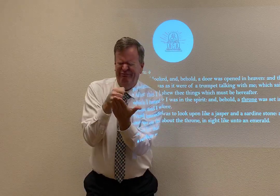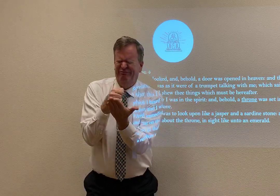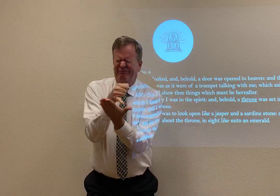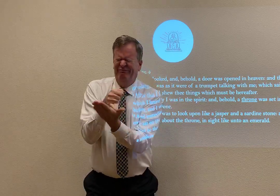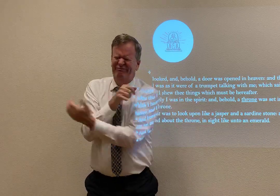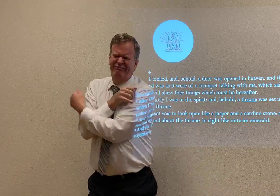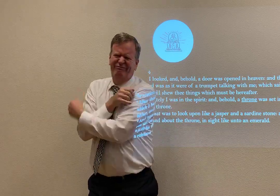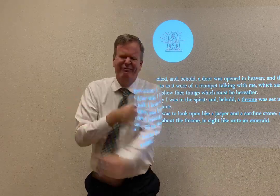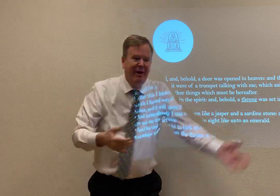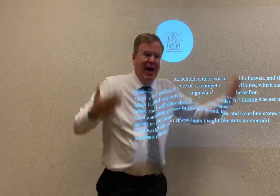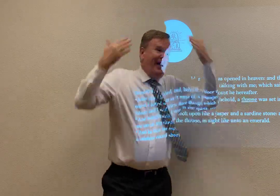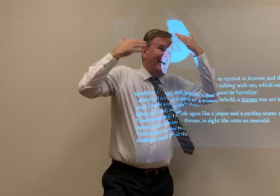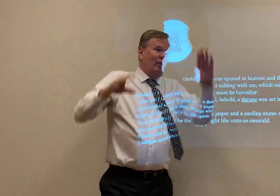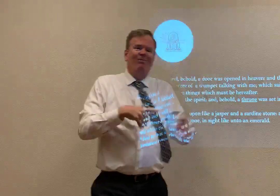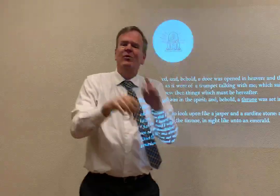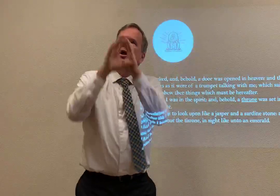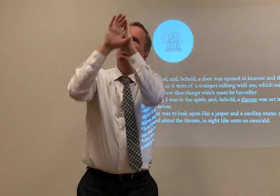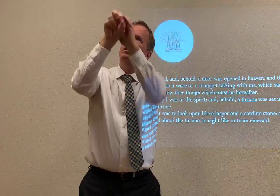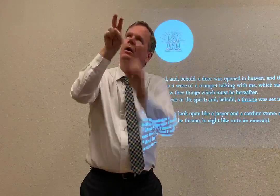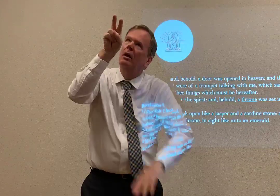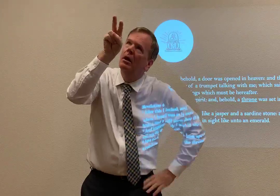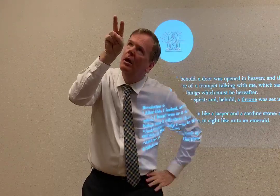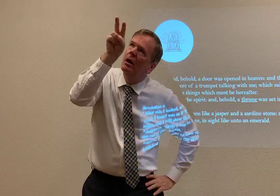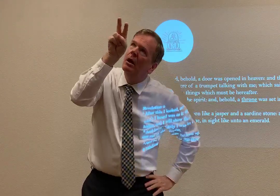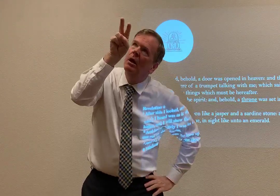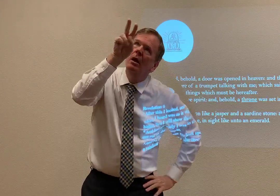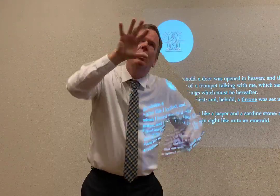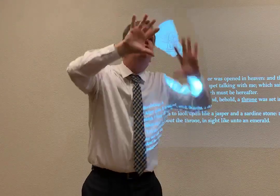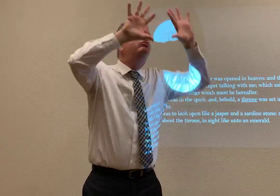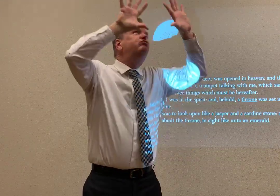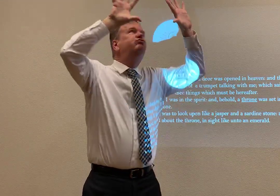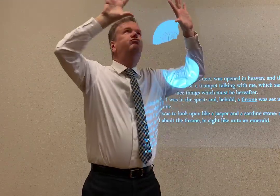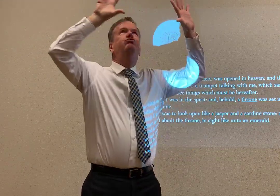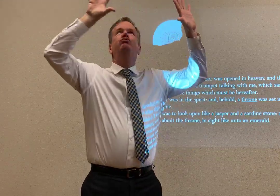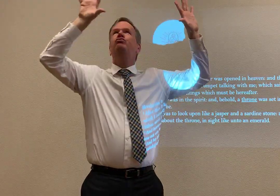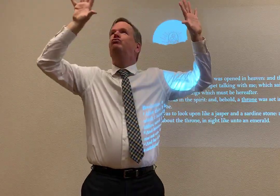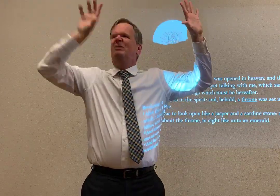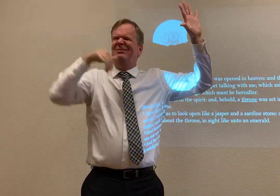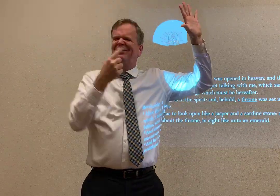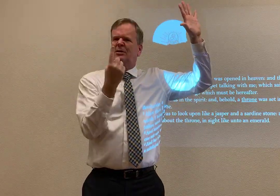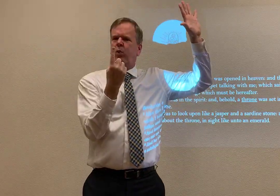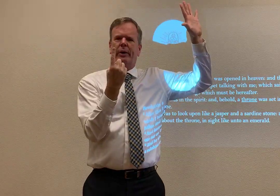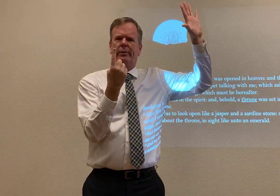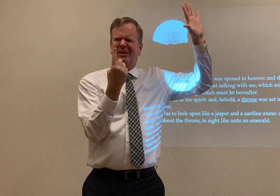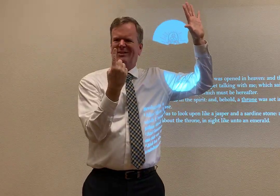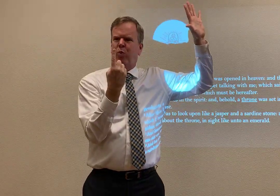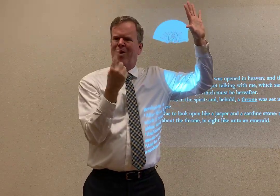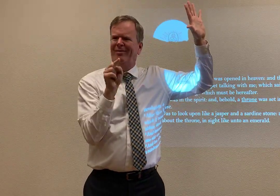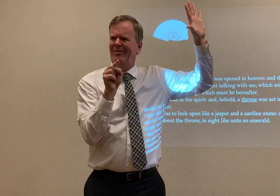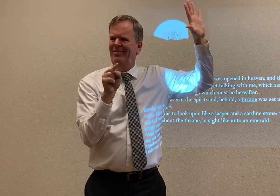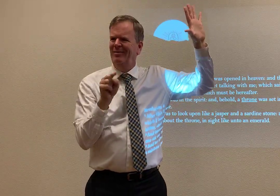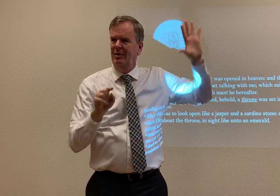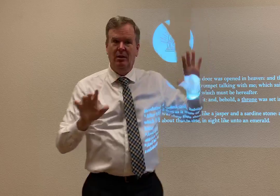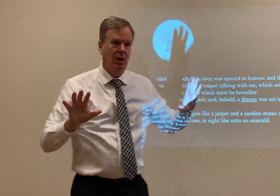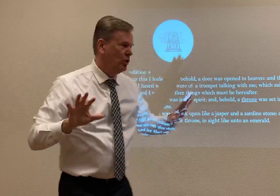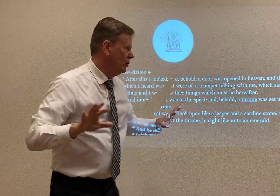We try to picture this imagery, we try to understand this, and it's too full, it's too much, it's hard to try to grasp